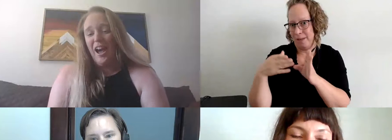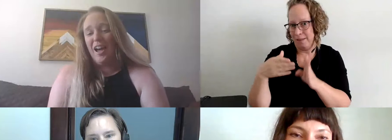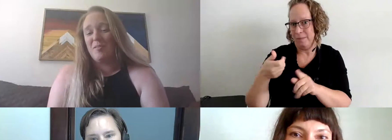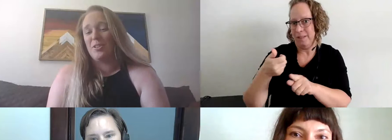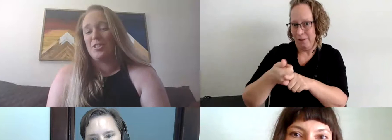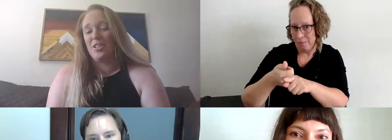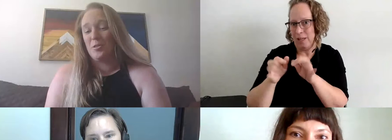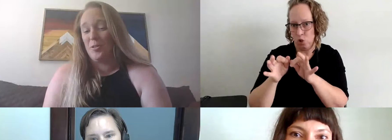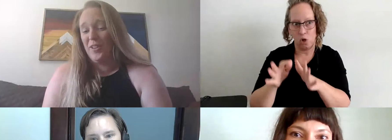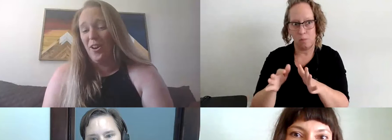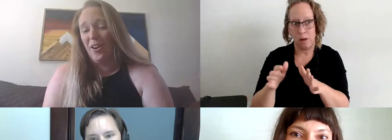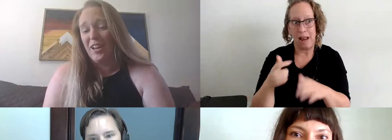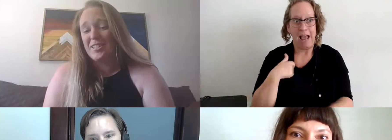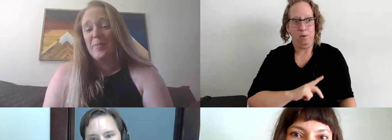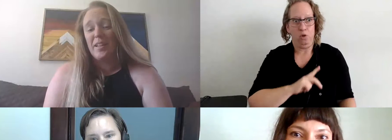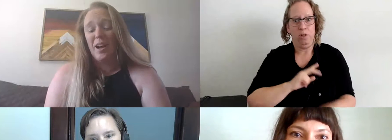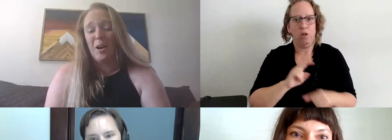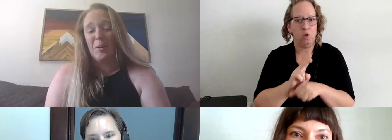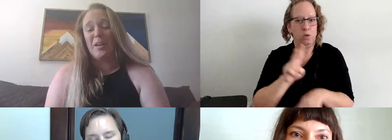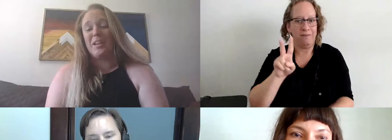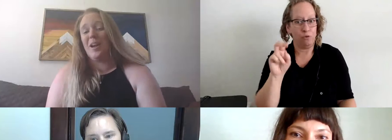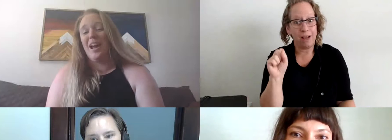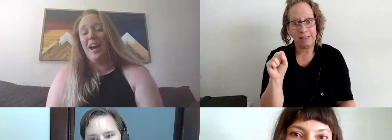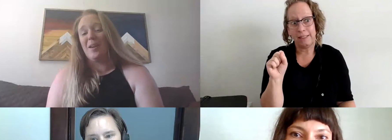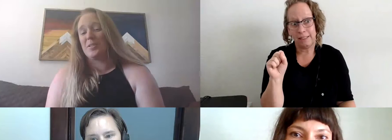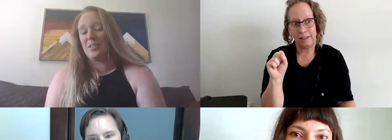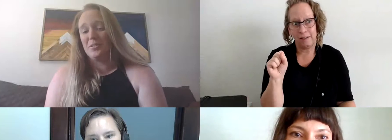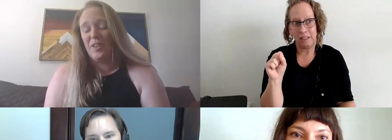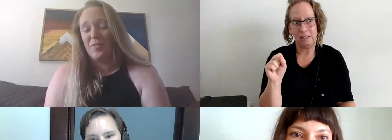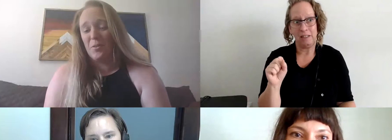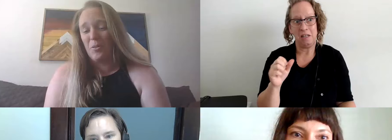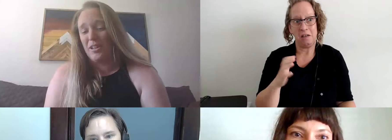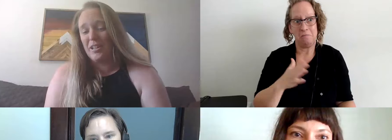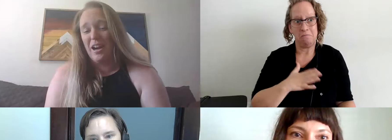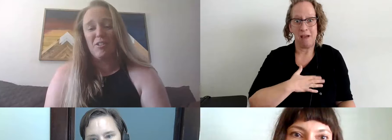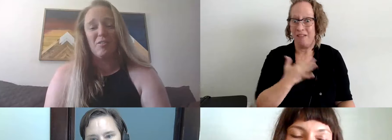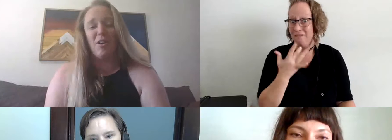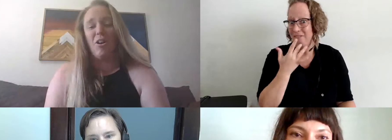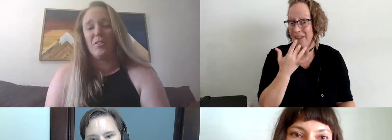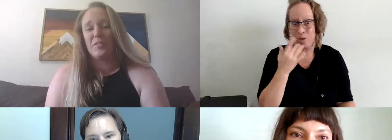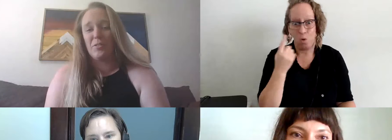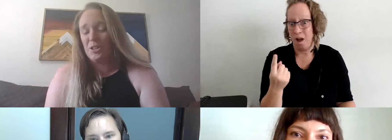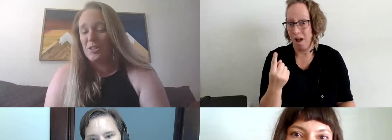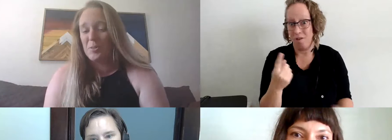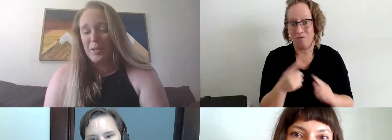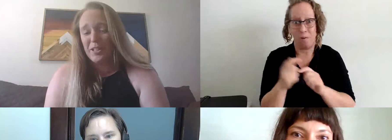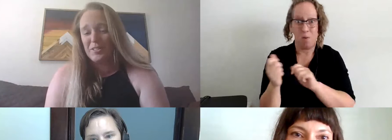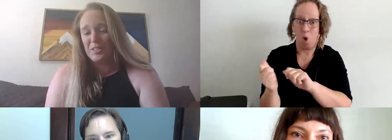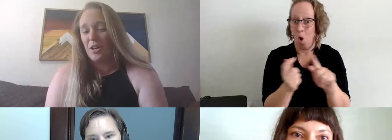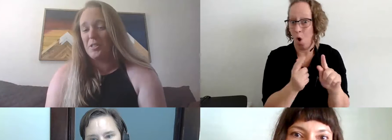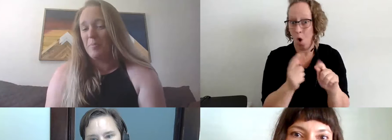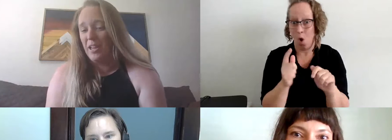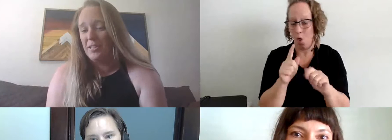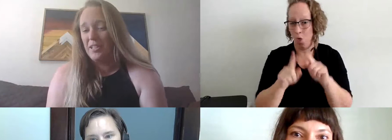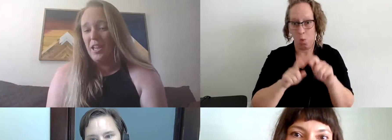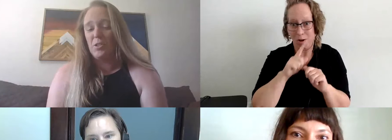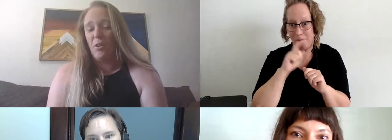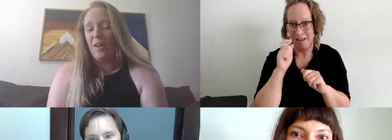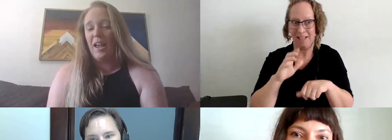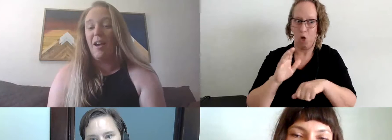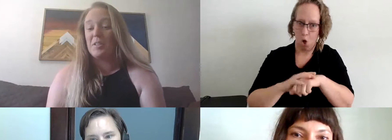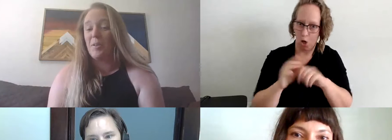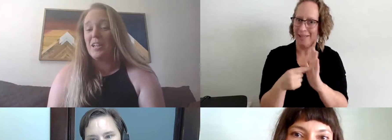interpreter. I personally use VRS. It is my absolute favorite one out of all of the questions because it's on